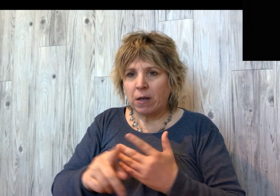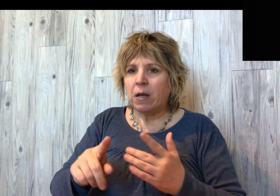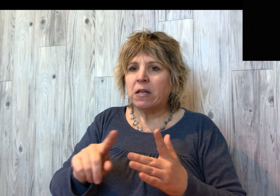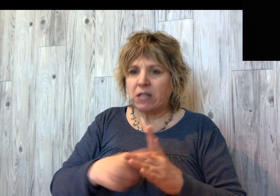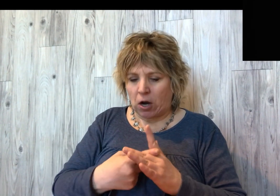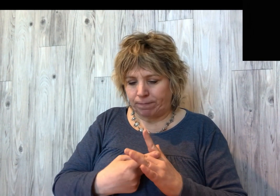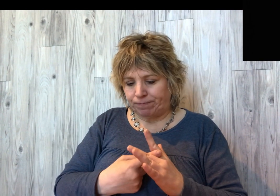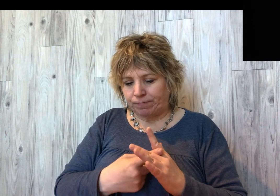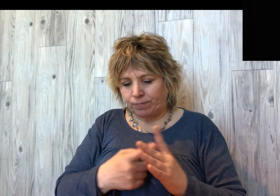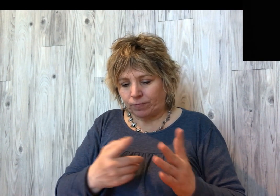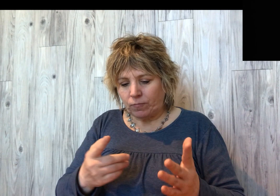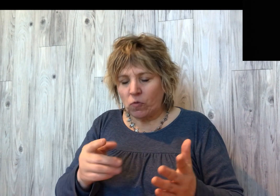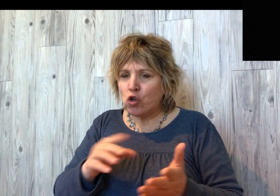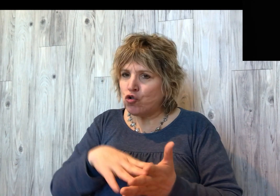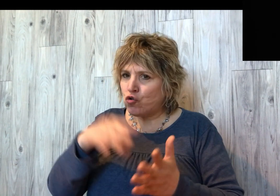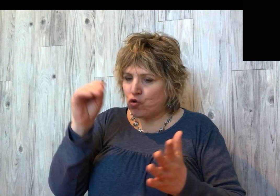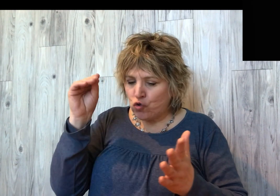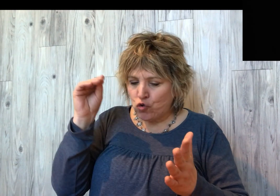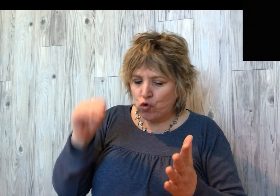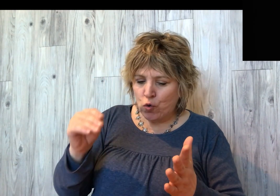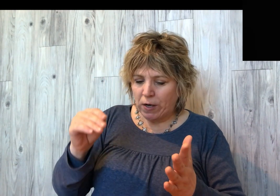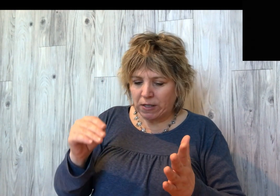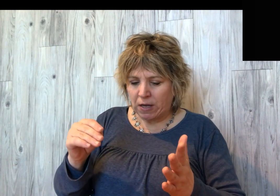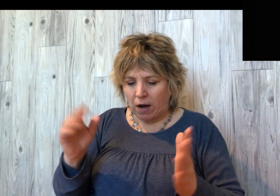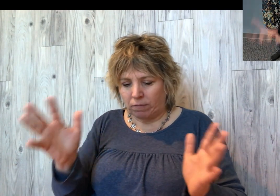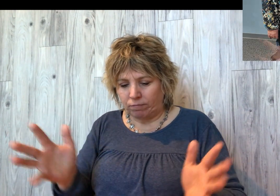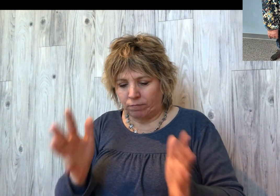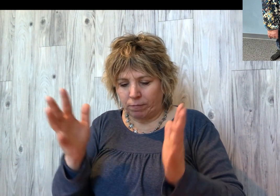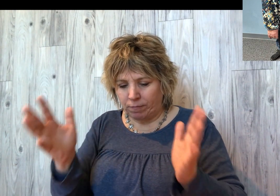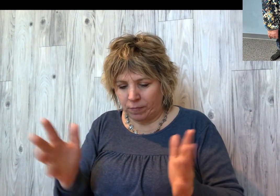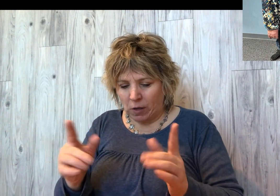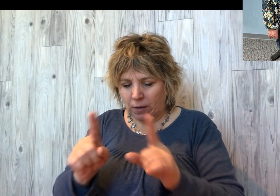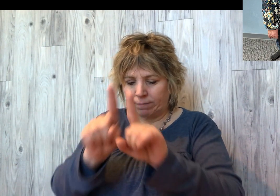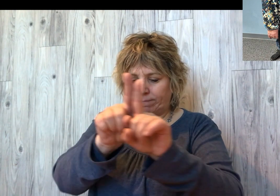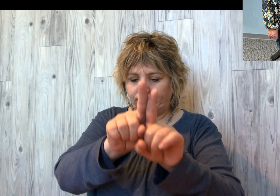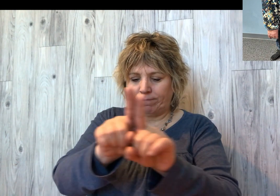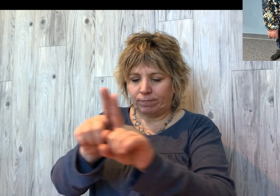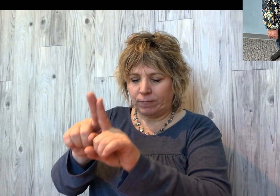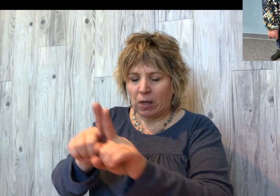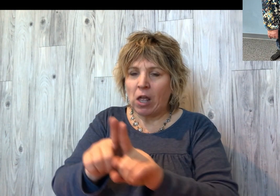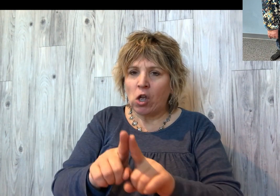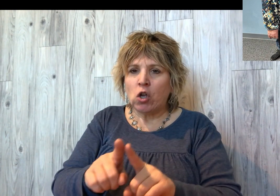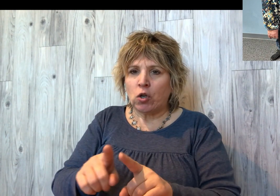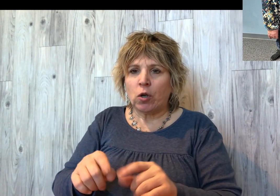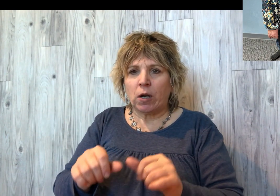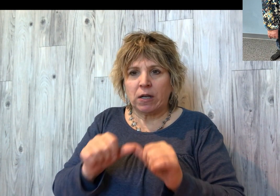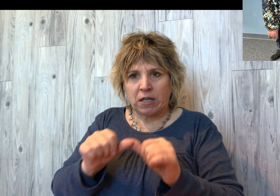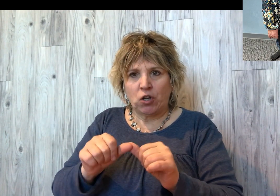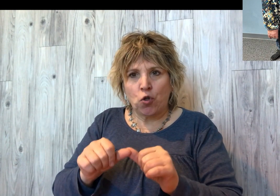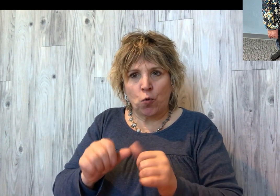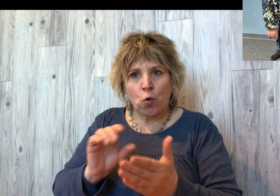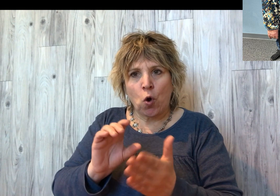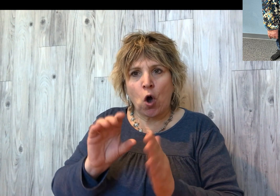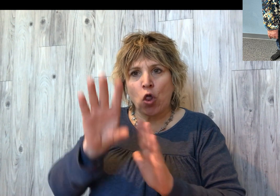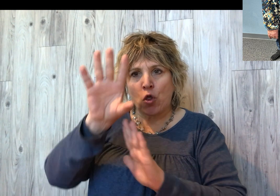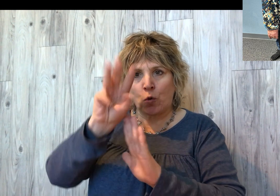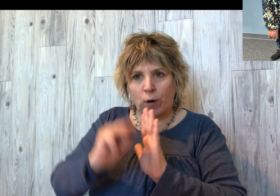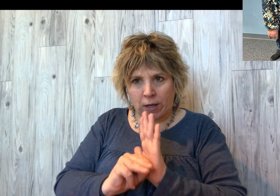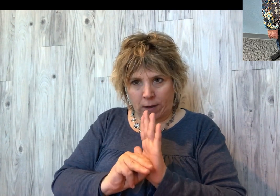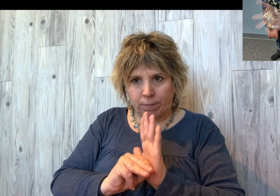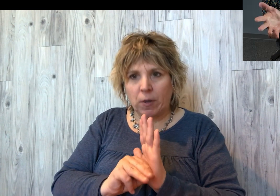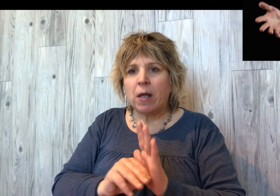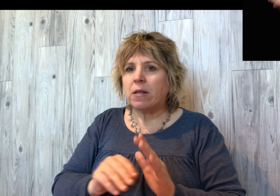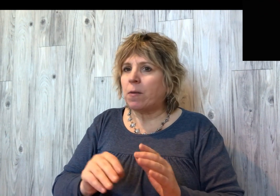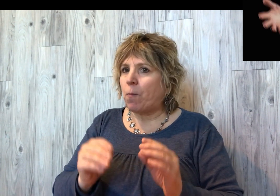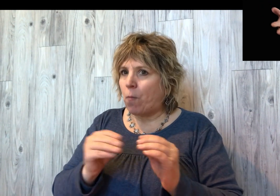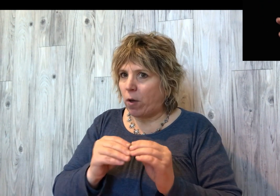this program is relationally driven. This is where students are paired with coaches one-on-one to receive individualized guidance through the curriculum. And our heart